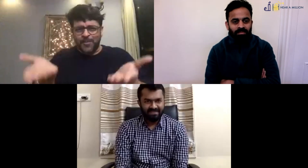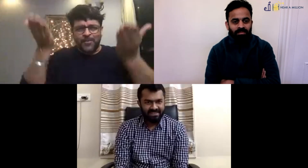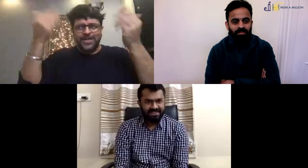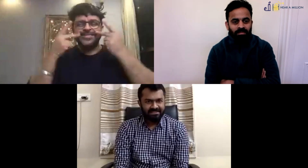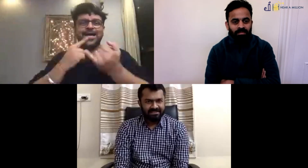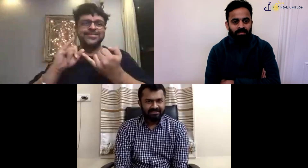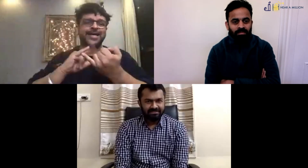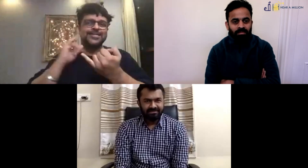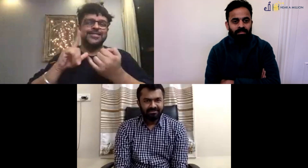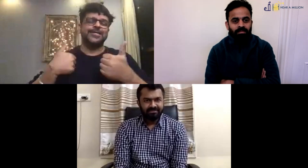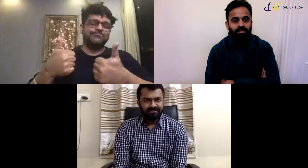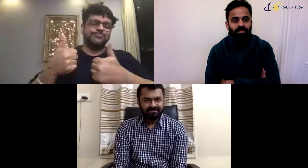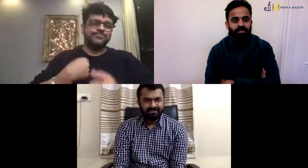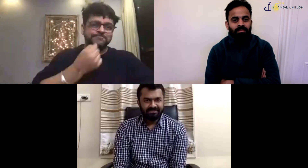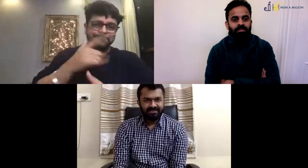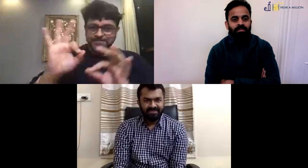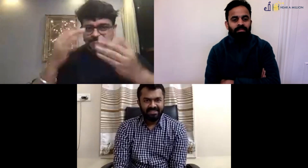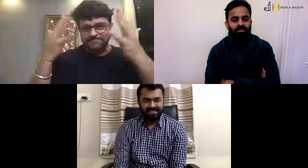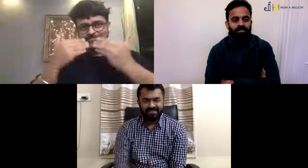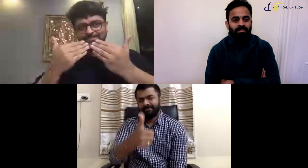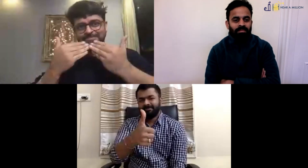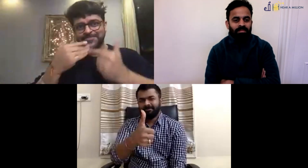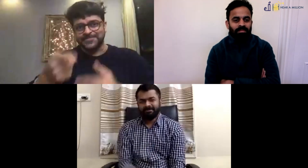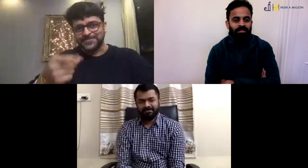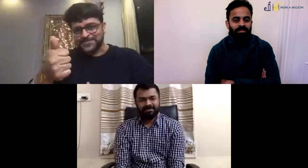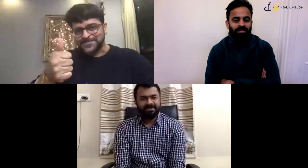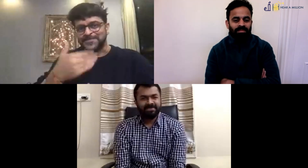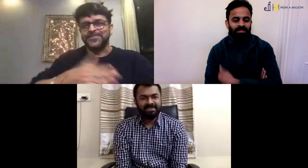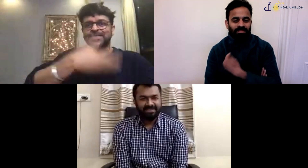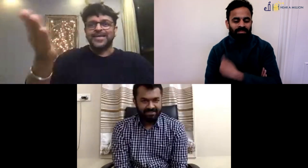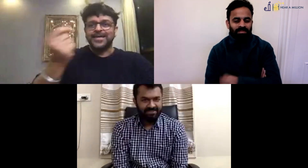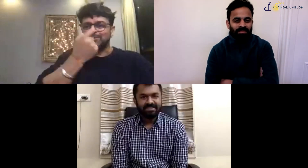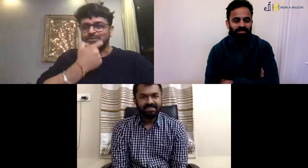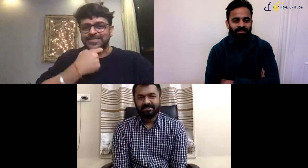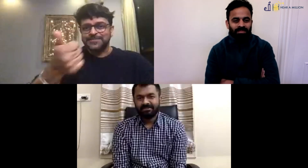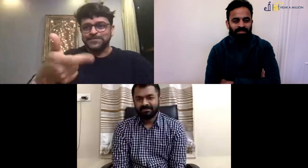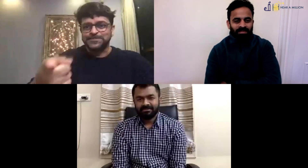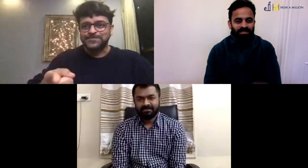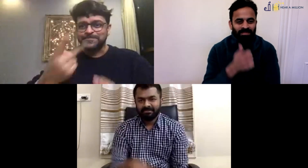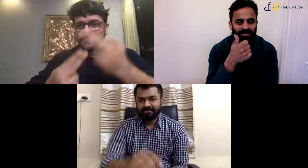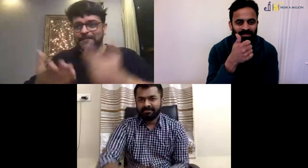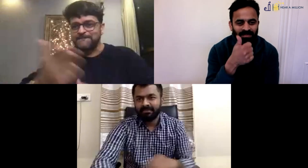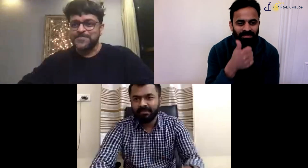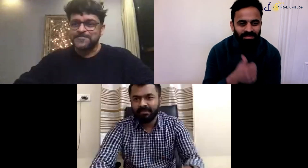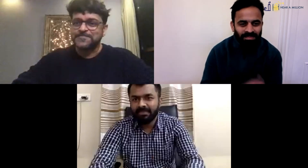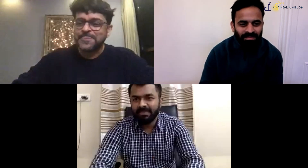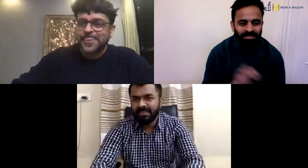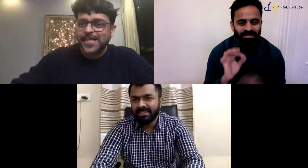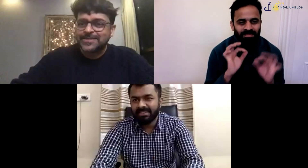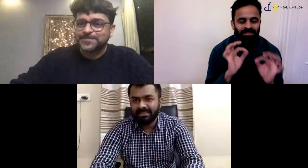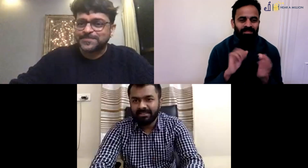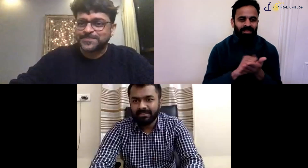that, a lot of more people coming up using ISL, so that makes me really happy. That's great. Over to Sujit.